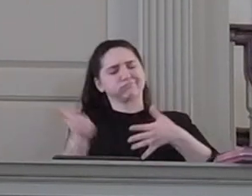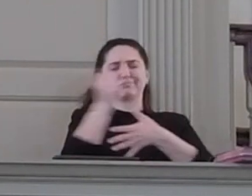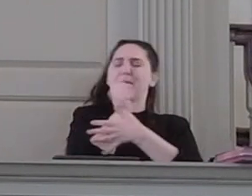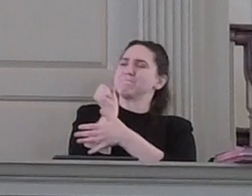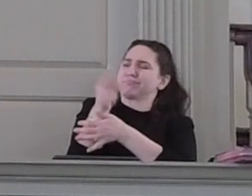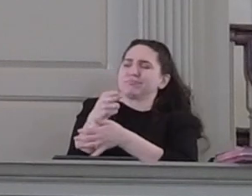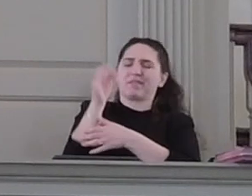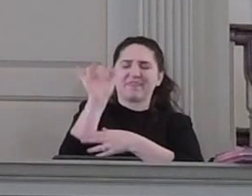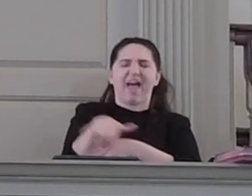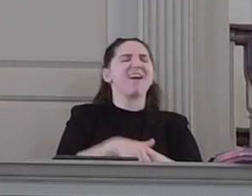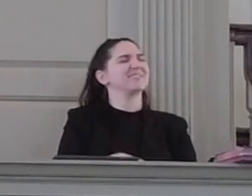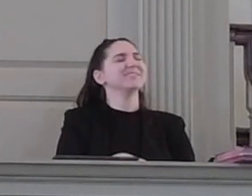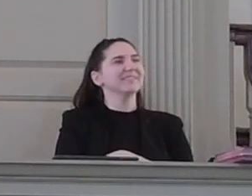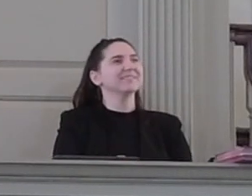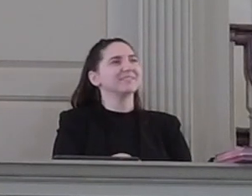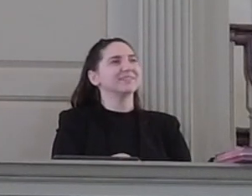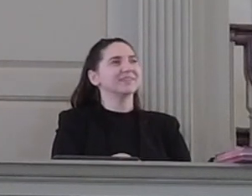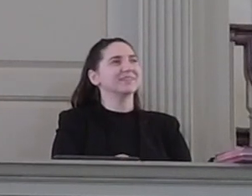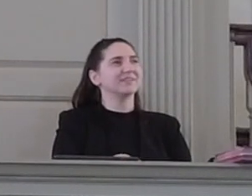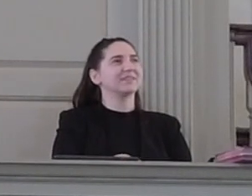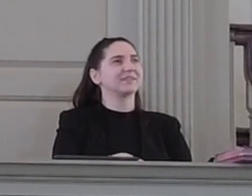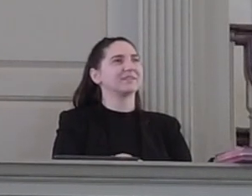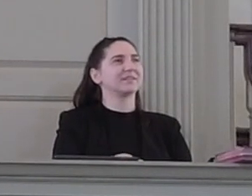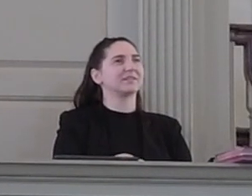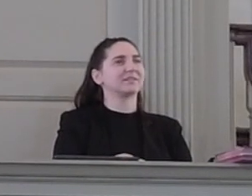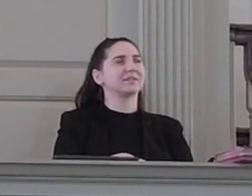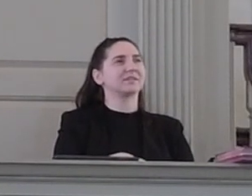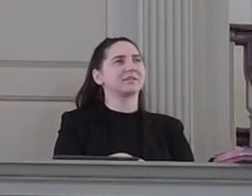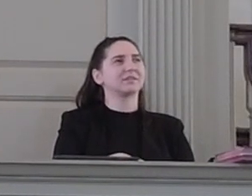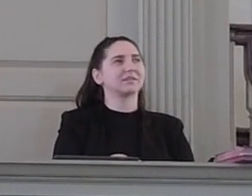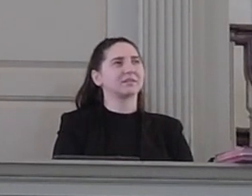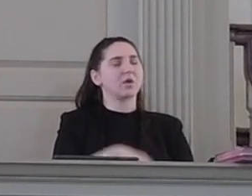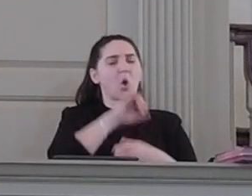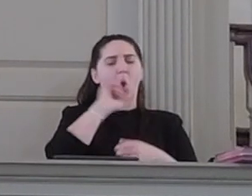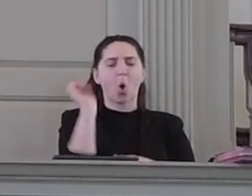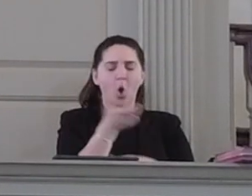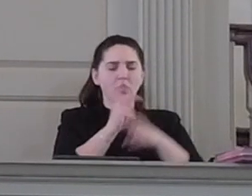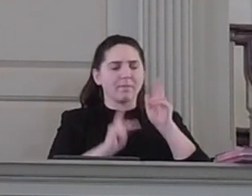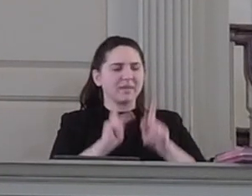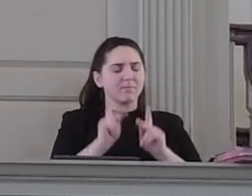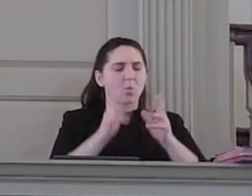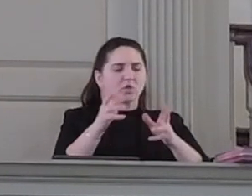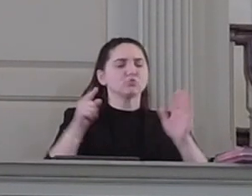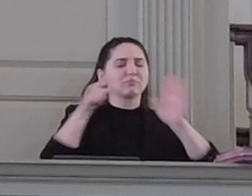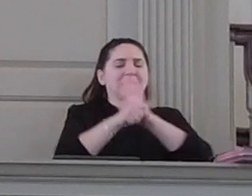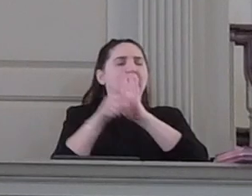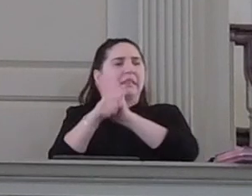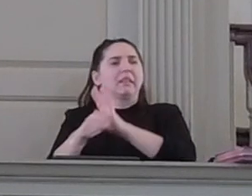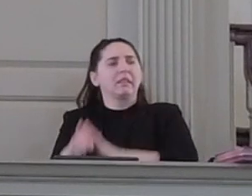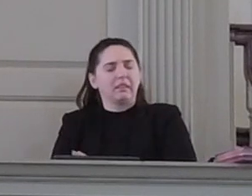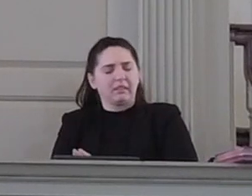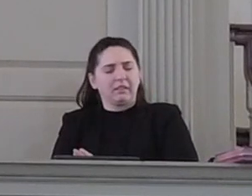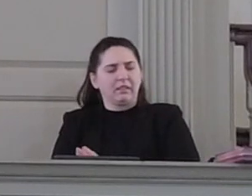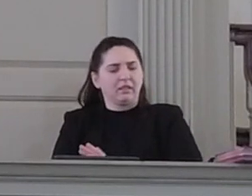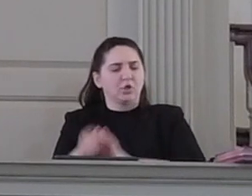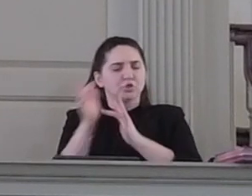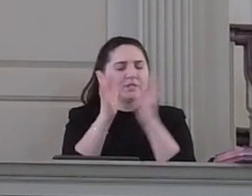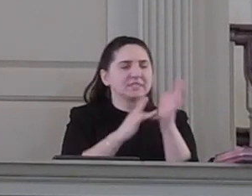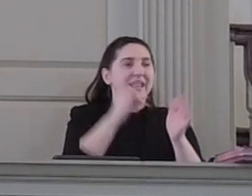That they, not the scribes, not the Pharisees, the chief priests, Herod, Pilate, nor the Romans, they had the last